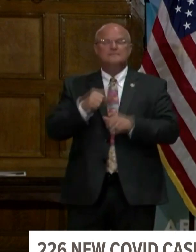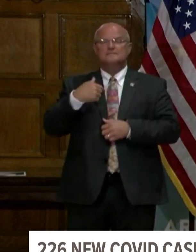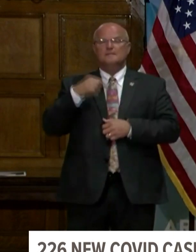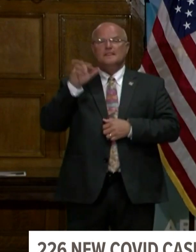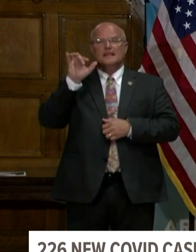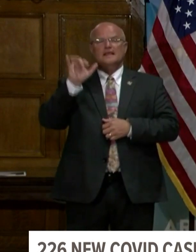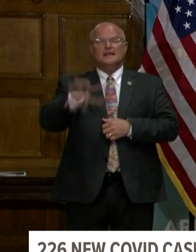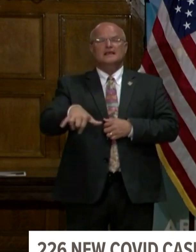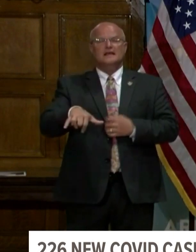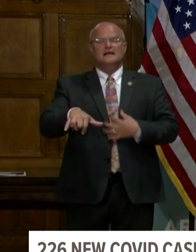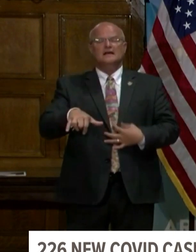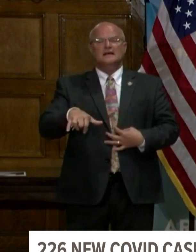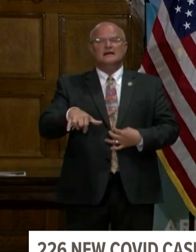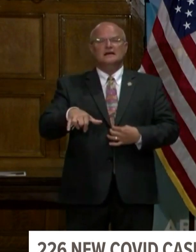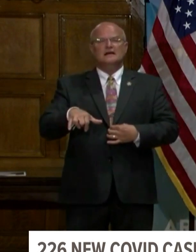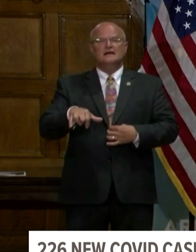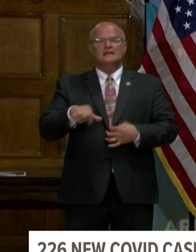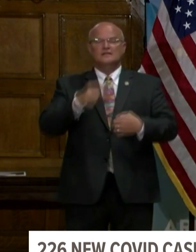Those